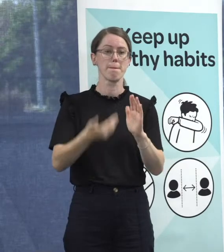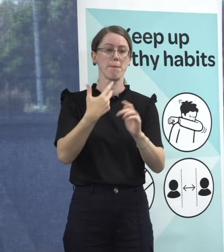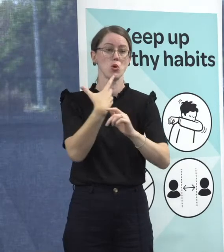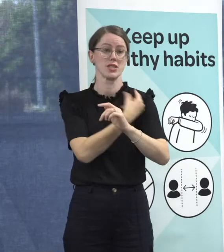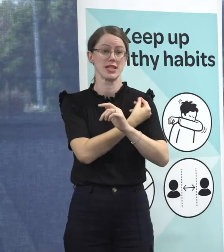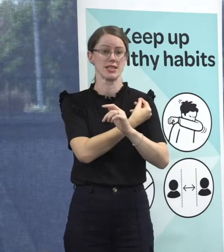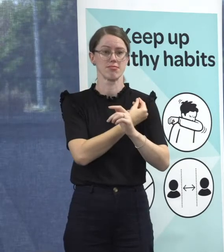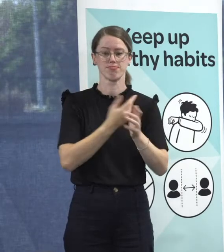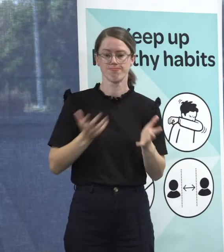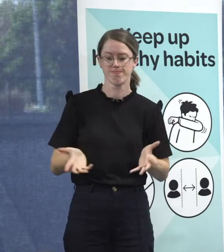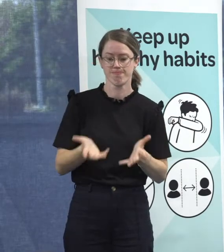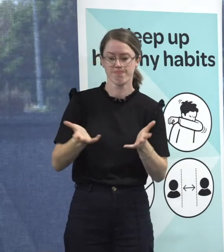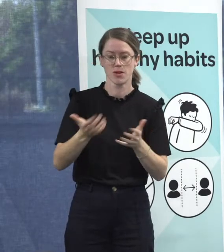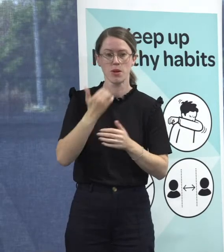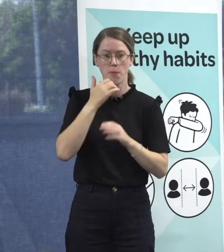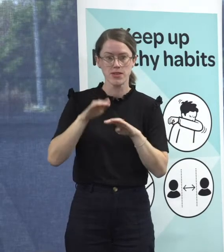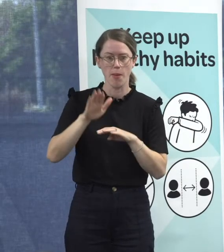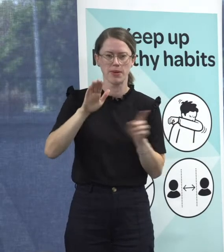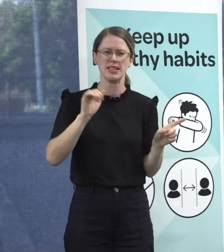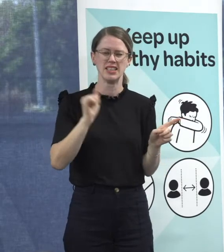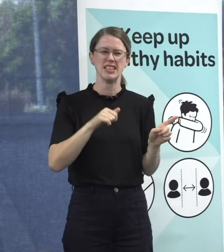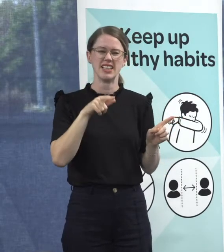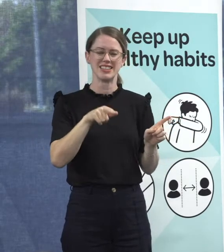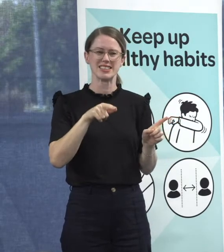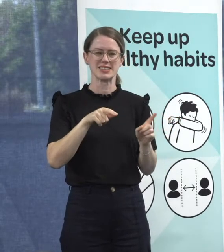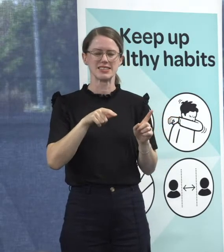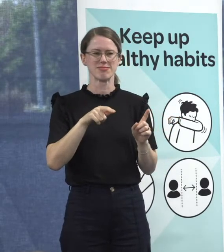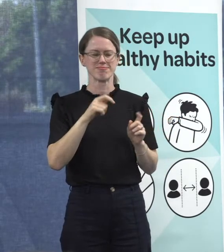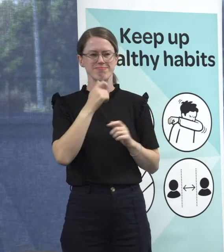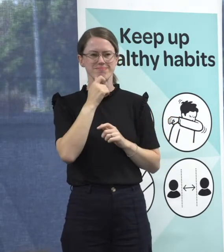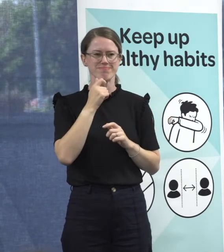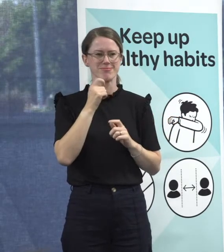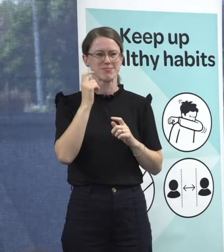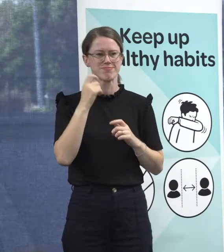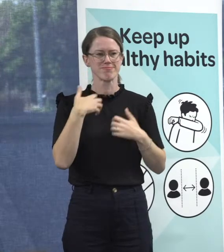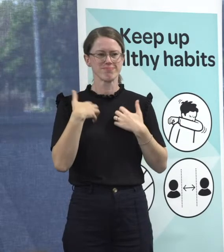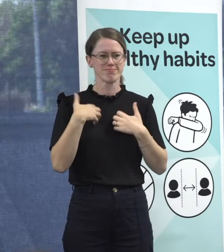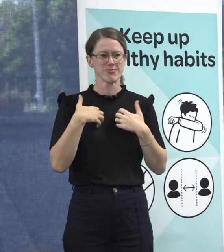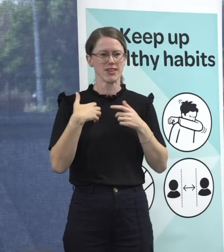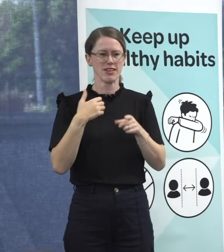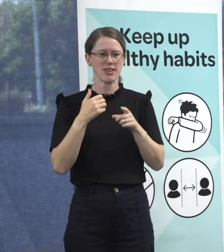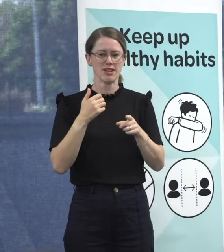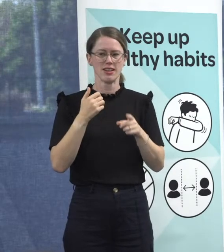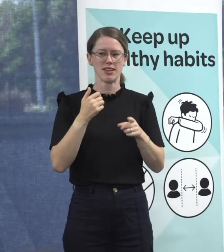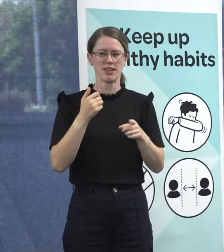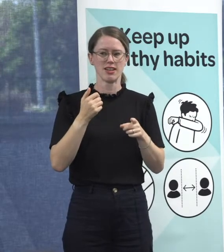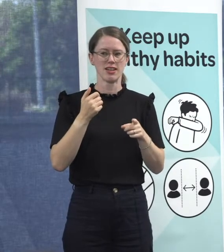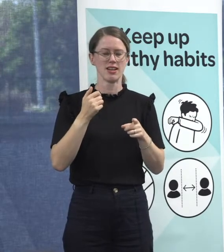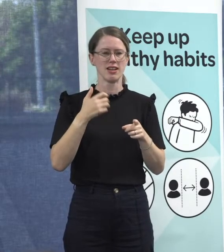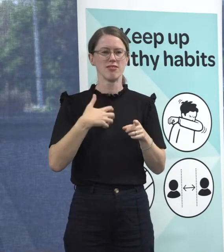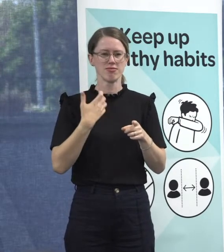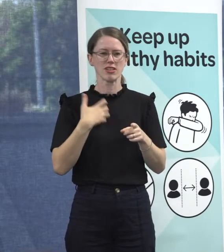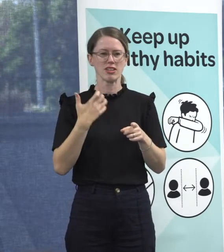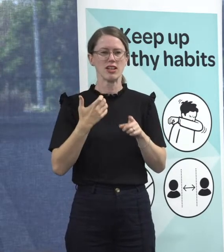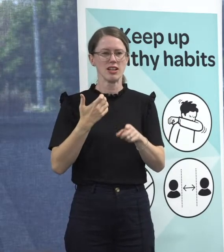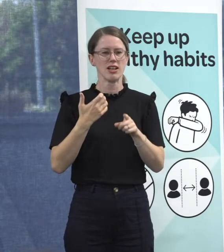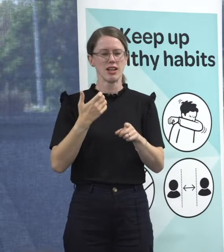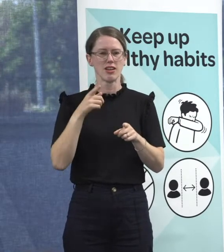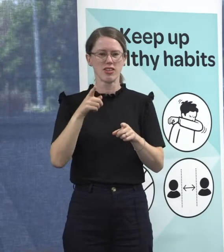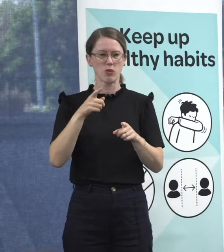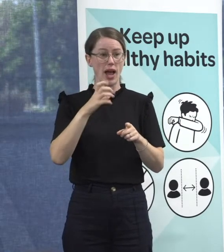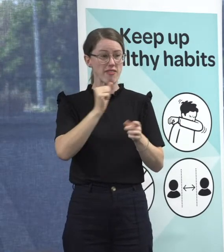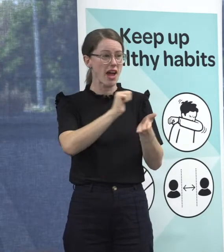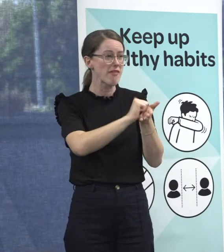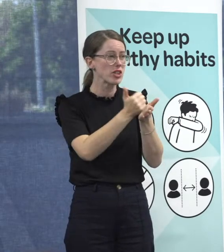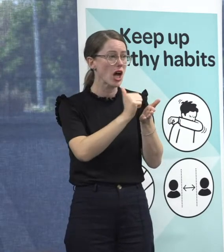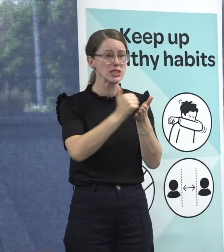us. We have been pushing this for quite a while, very hard, with advertising, and all the infrastructure is still out there